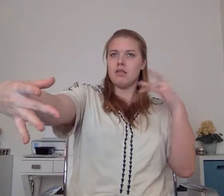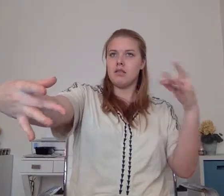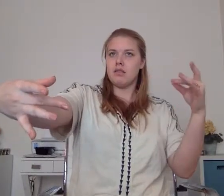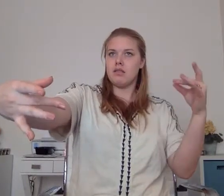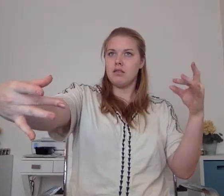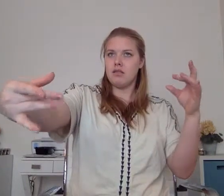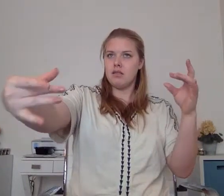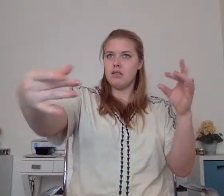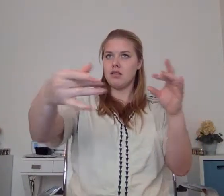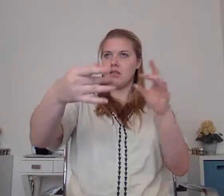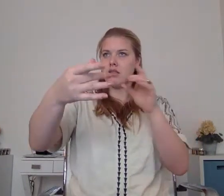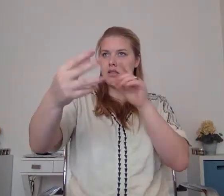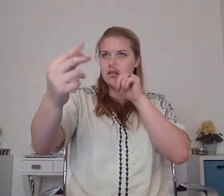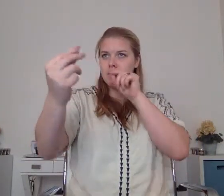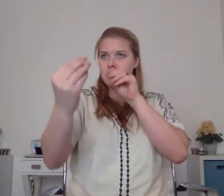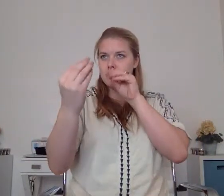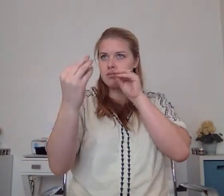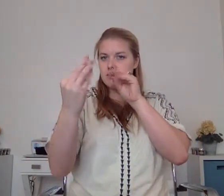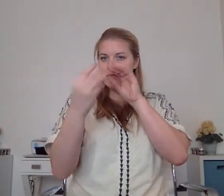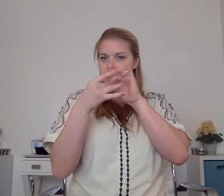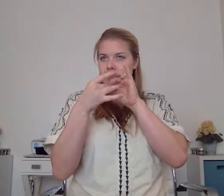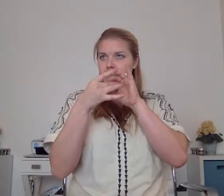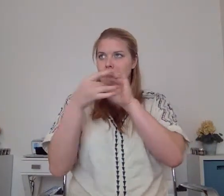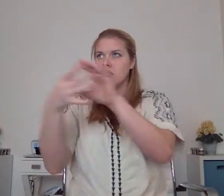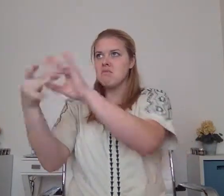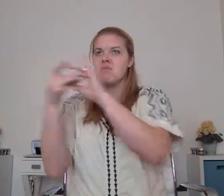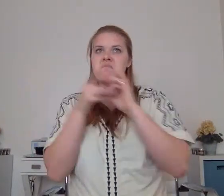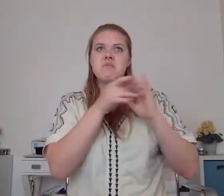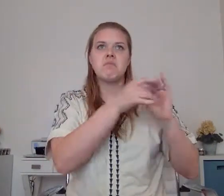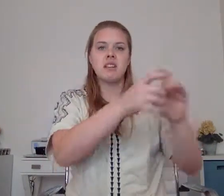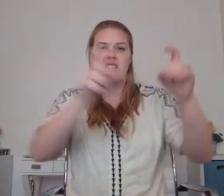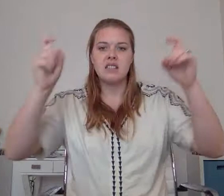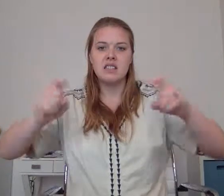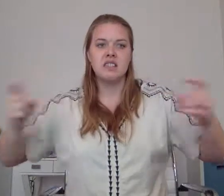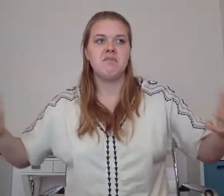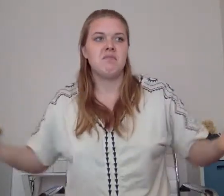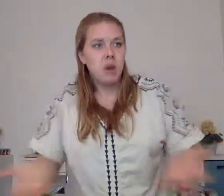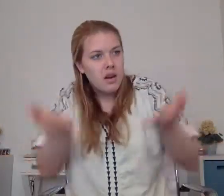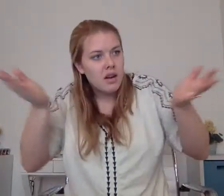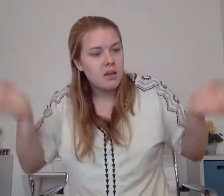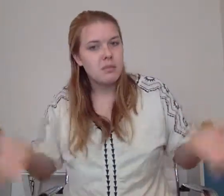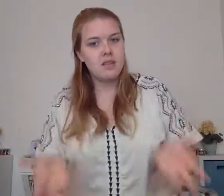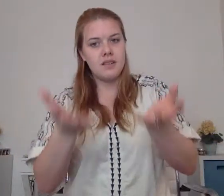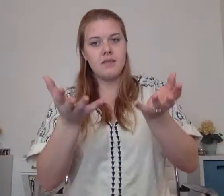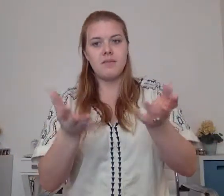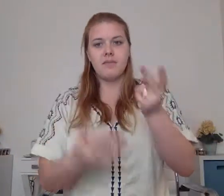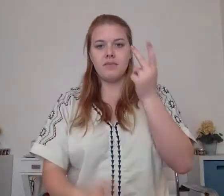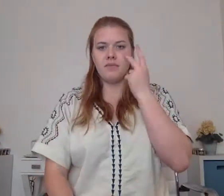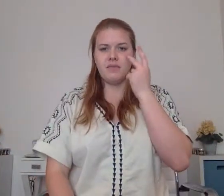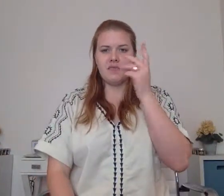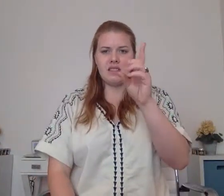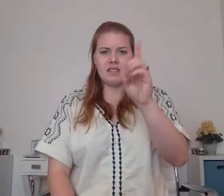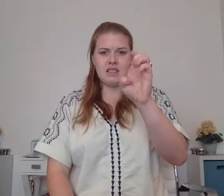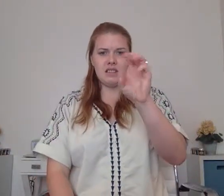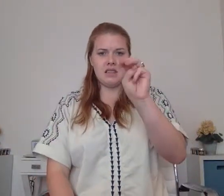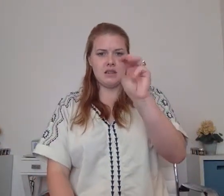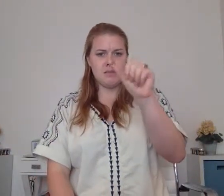they need each other. And all around the world, when we look at how demagogues talk and how